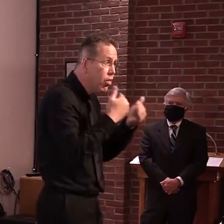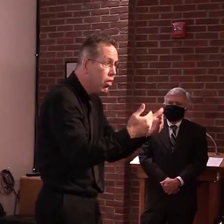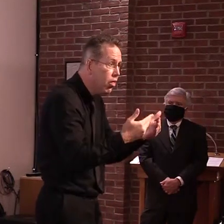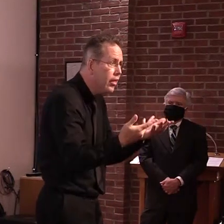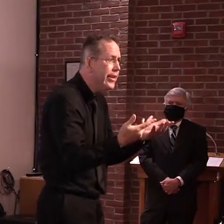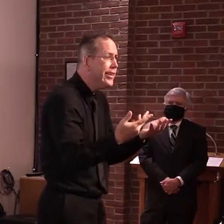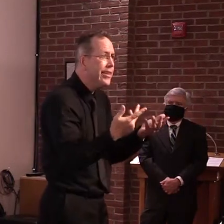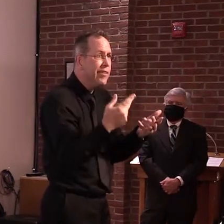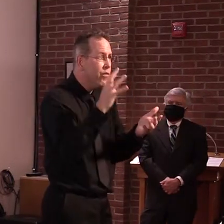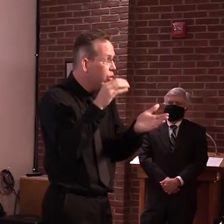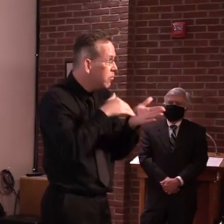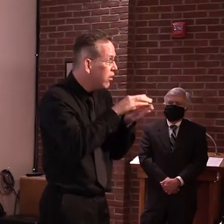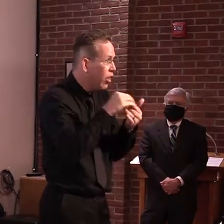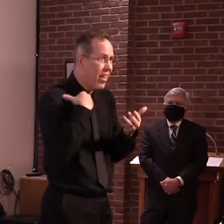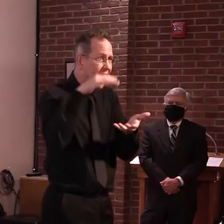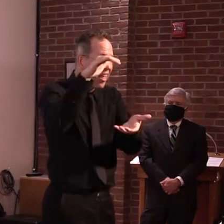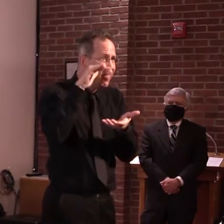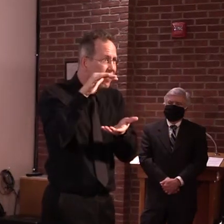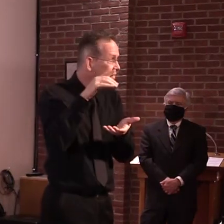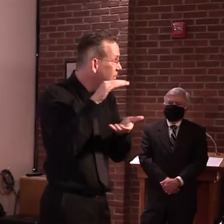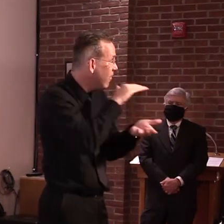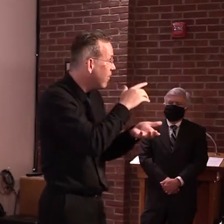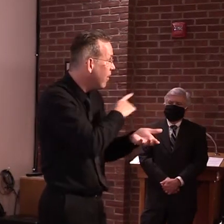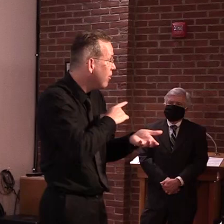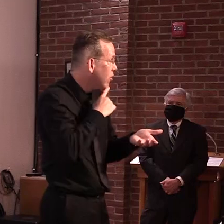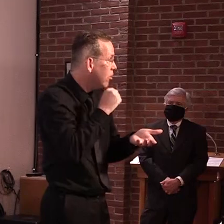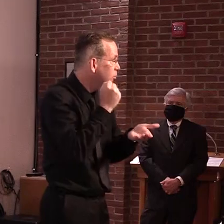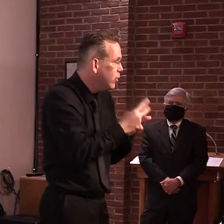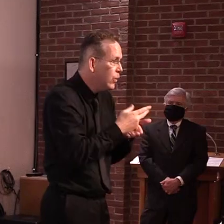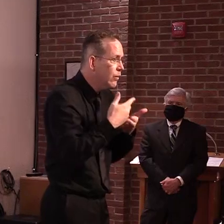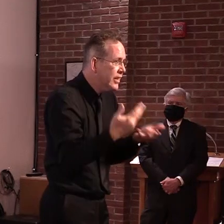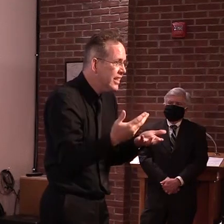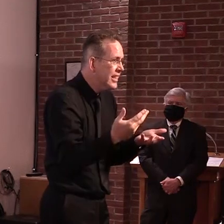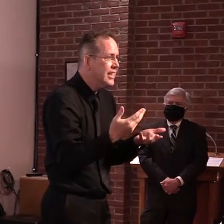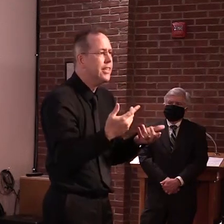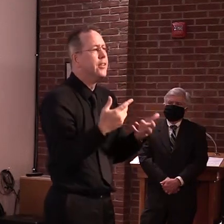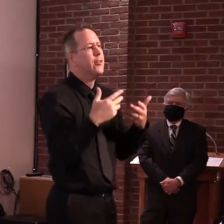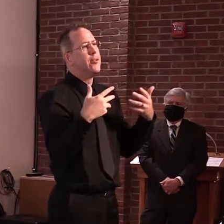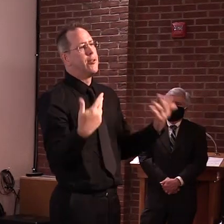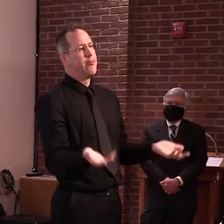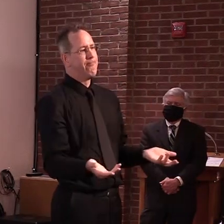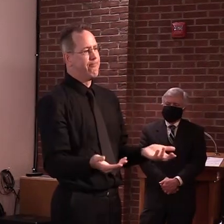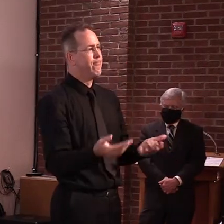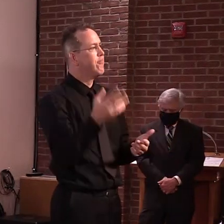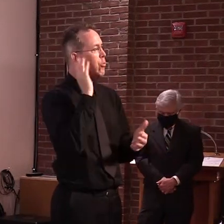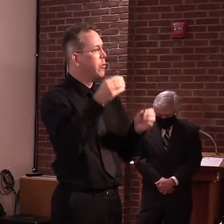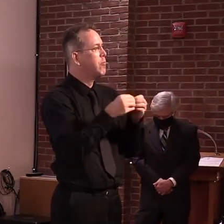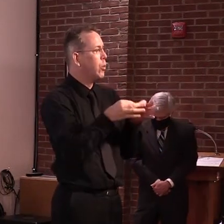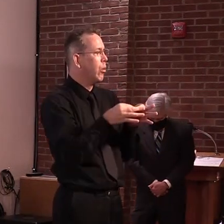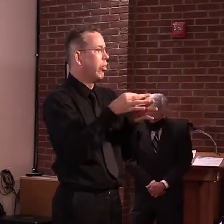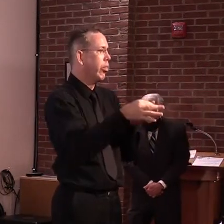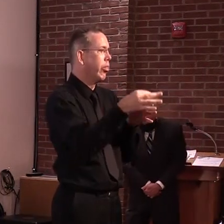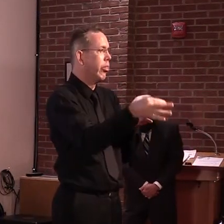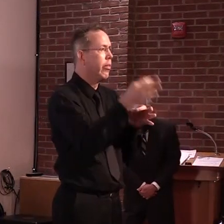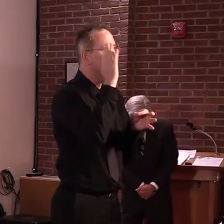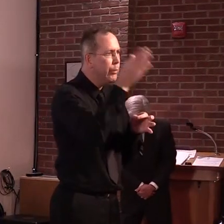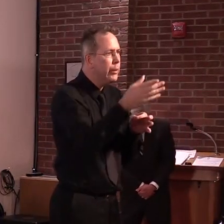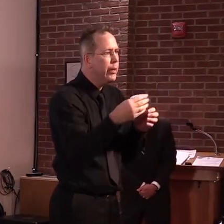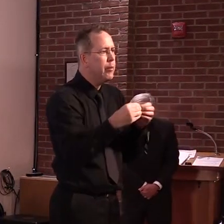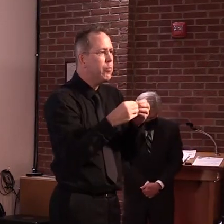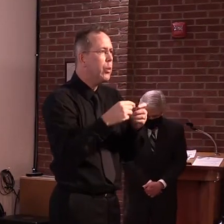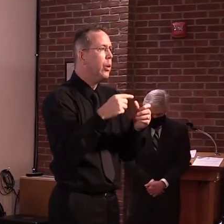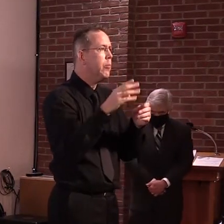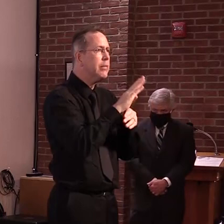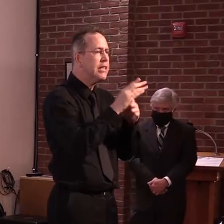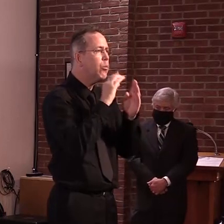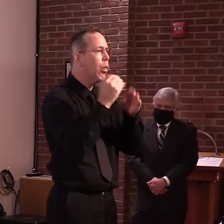will just be the tip of the iceberg, and we'll face systemic losses in revenue for years to come. I believe